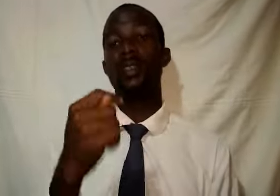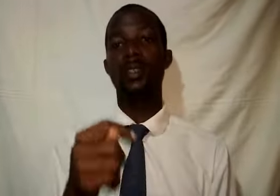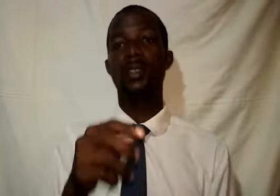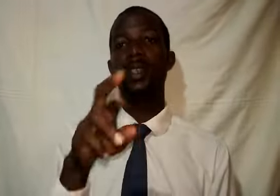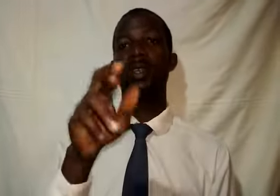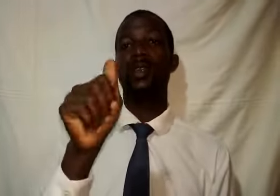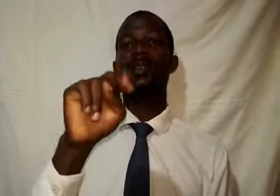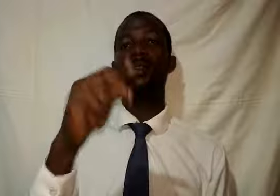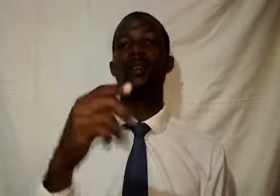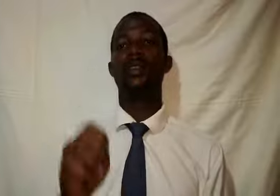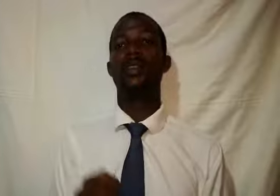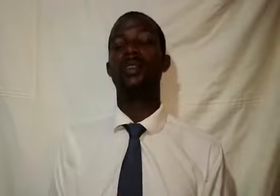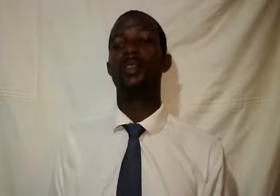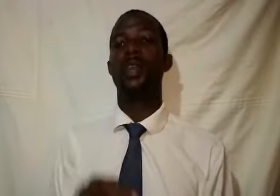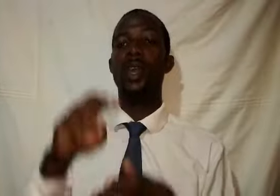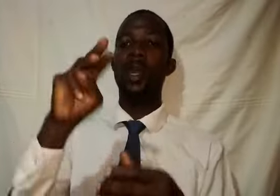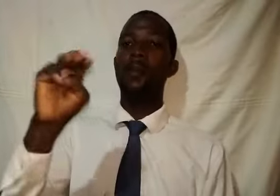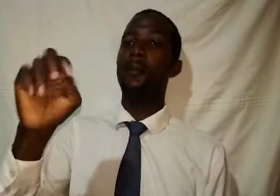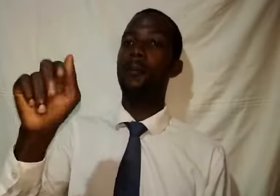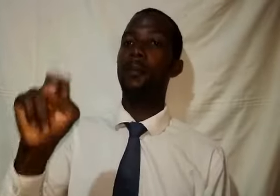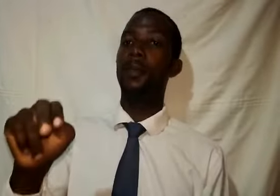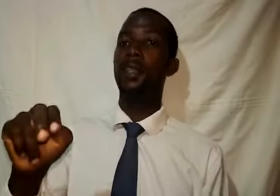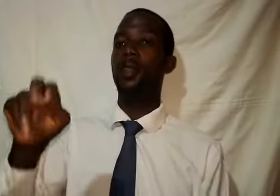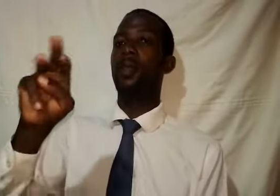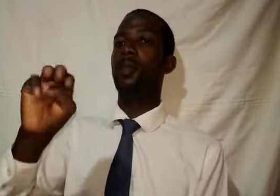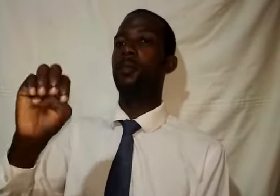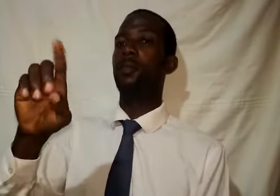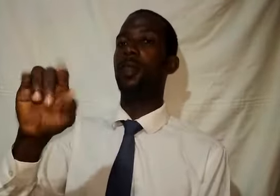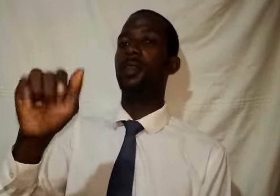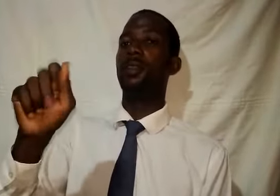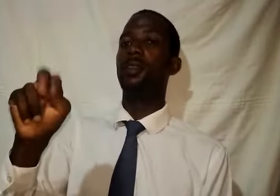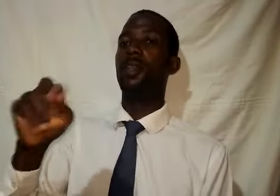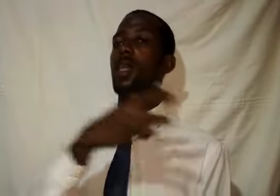range, mean, median, and